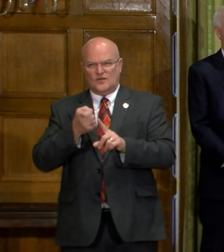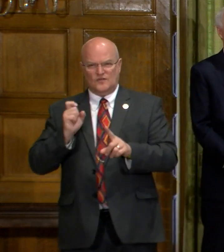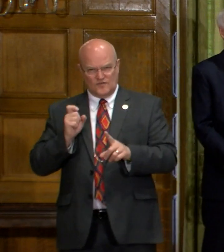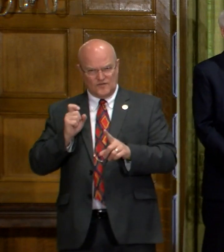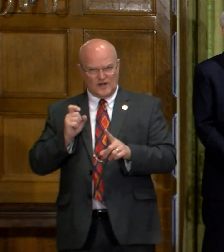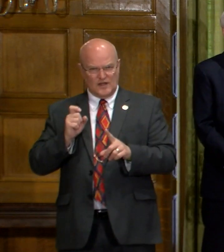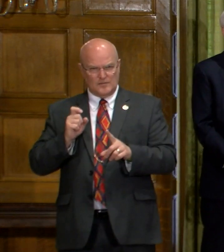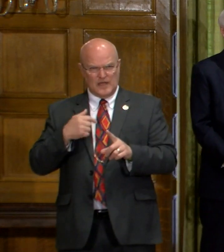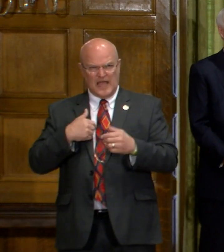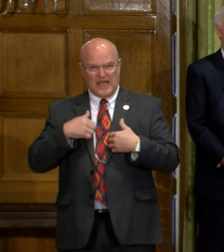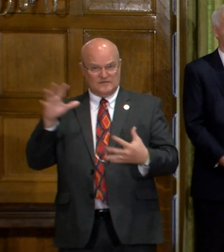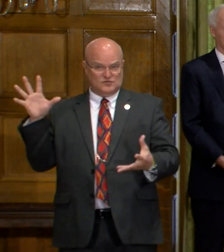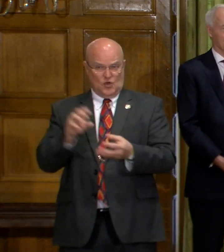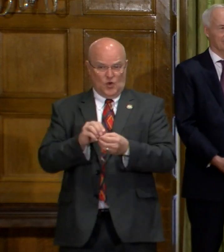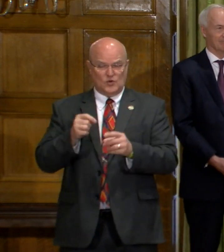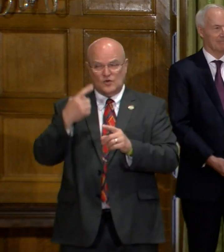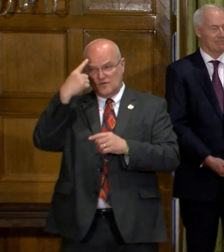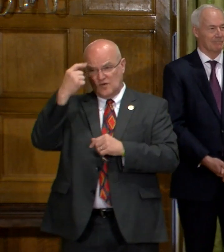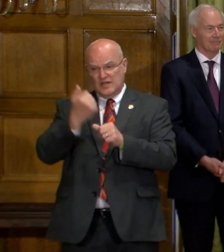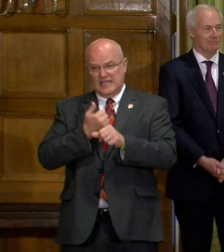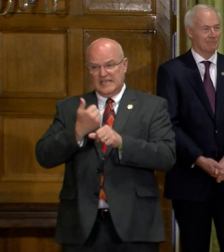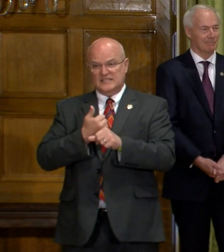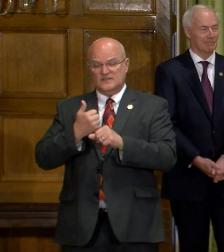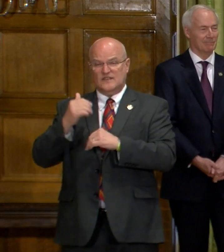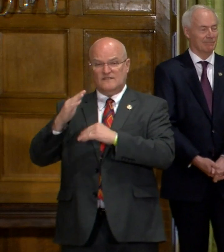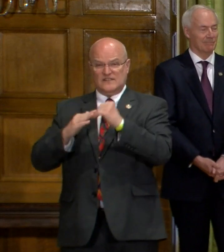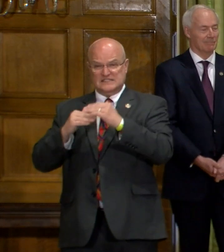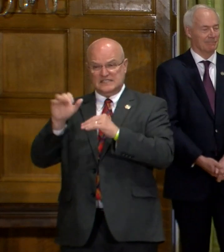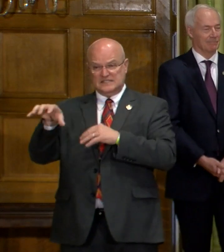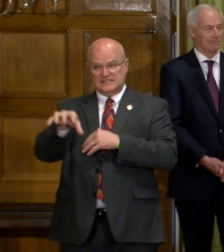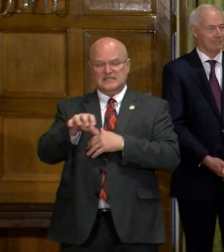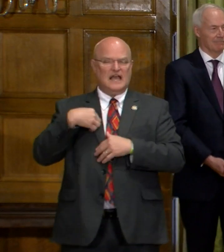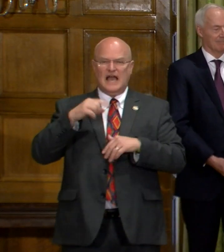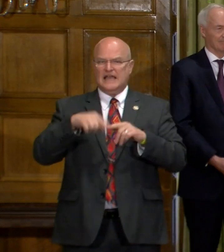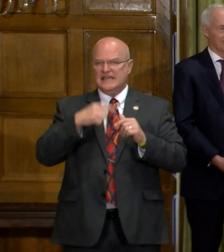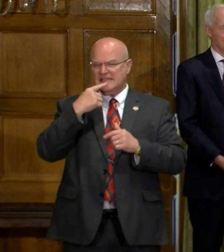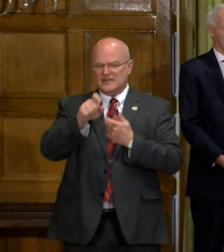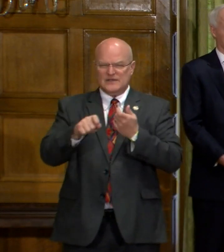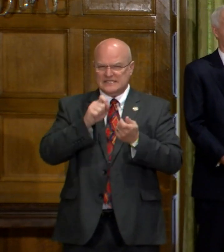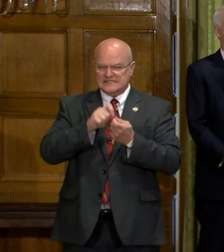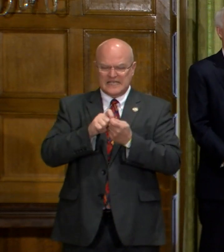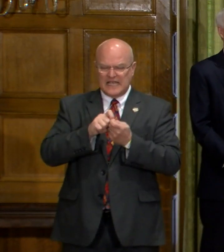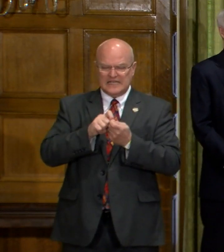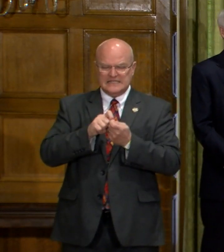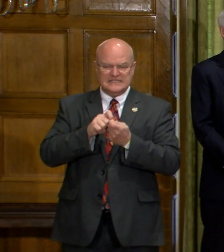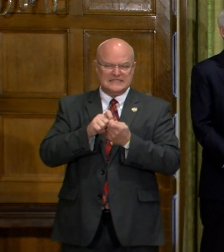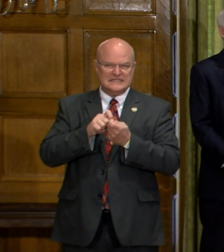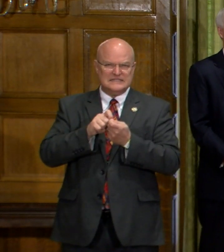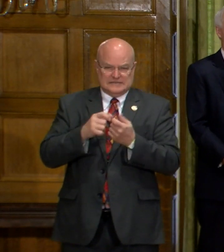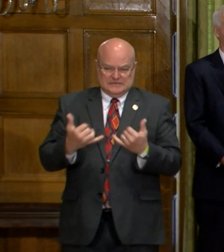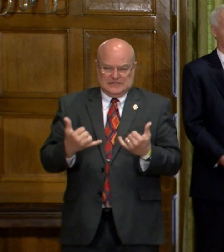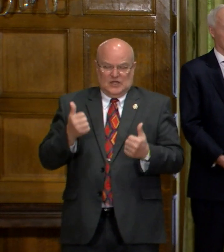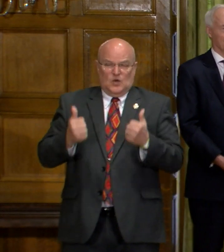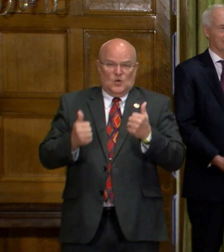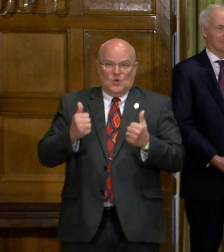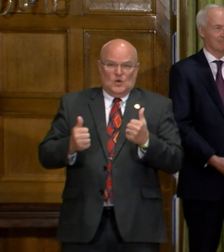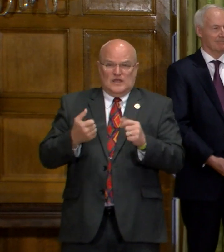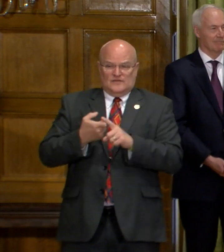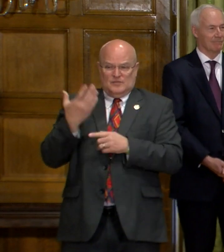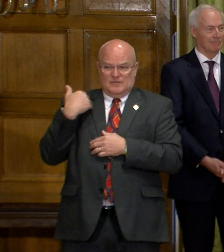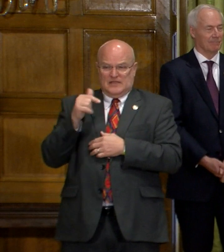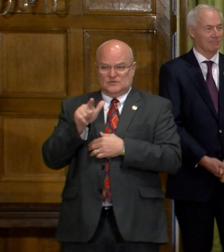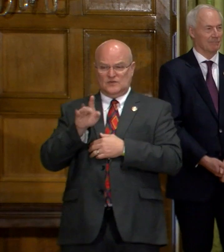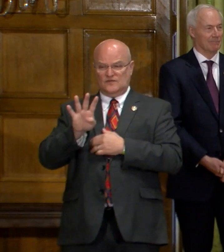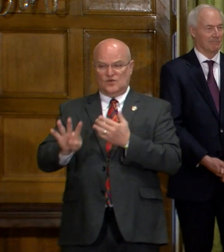from. I have totals for each of the facilities. I can't tell you exactly right now which of those from the